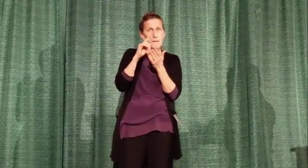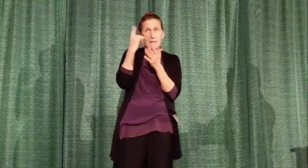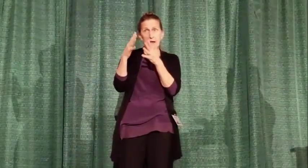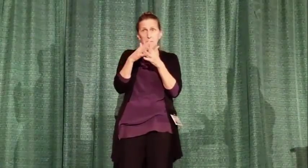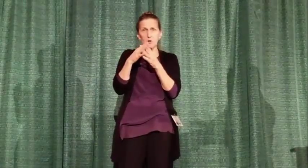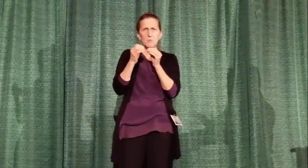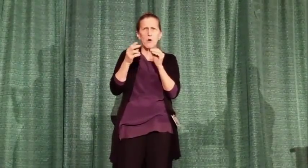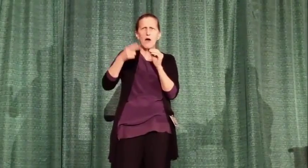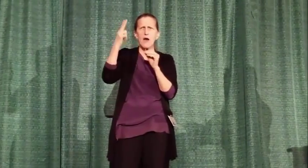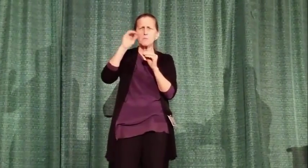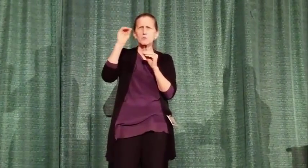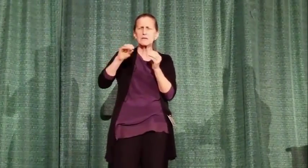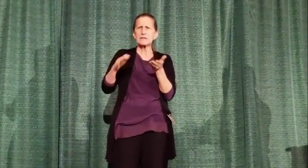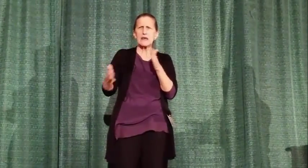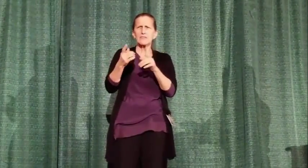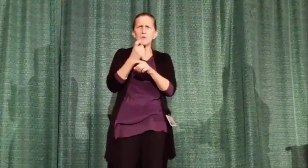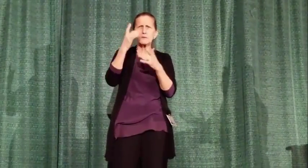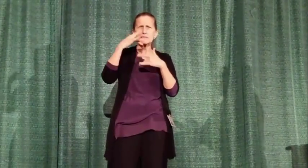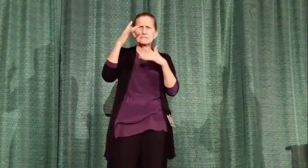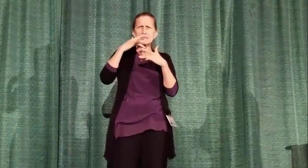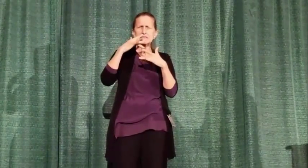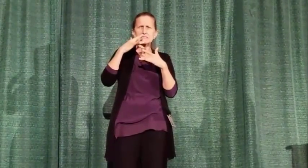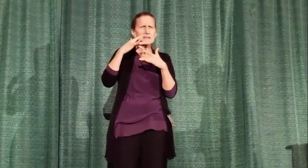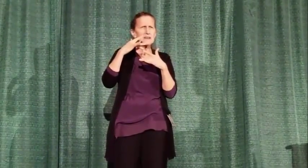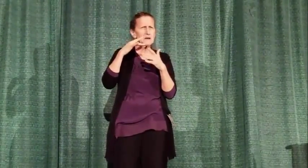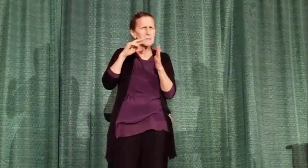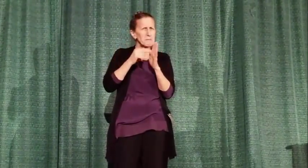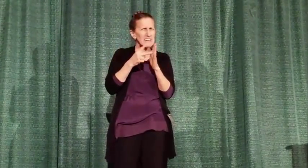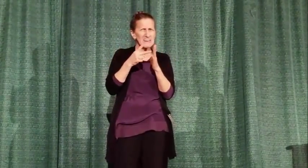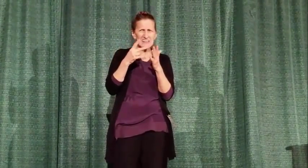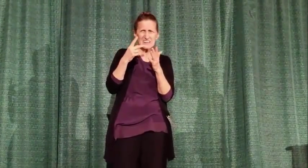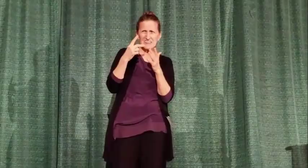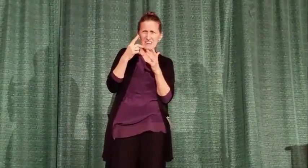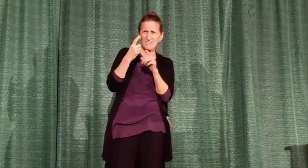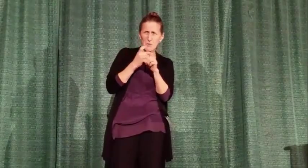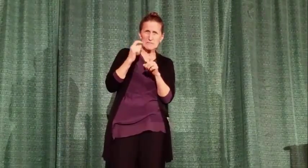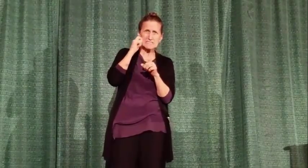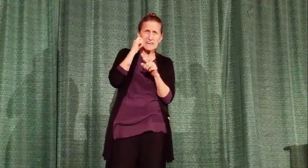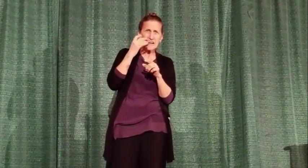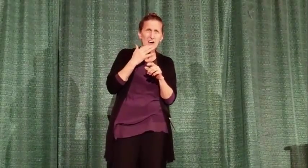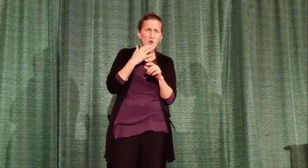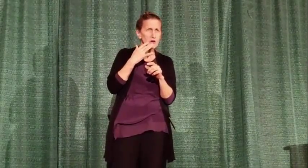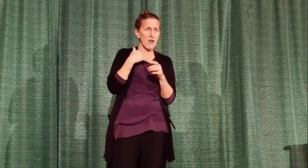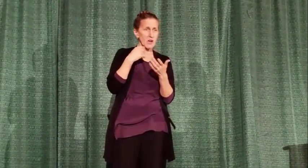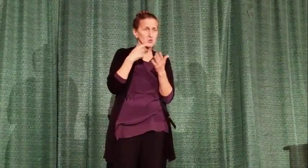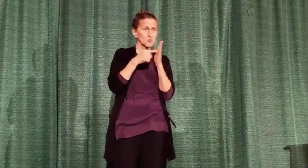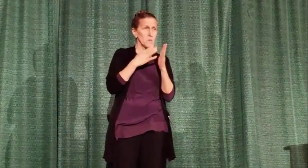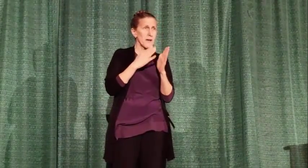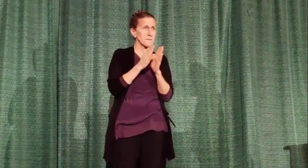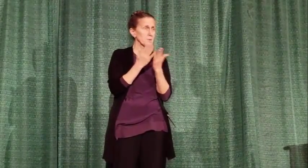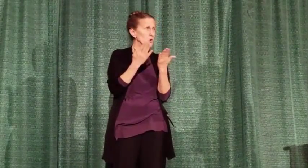rates of death from these diseases. And it's as if their skin color had anything to do with it. I'm showing in my book, Fast Food